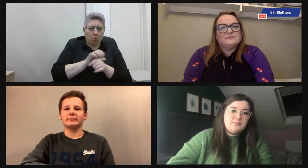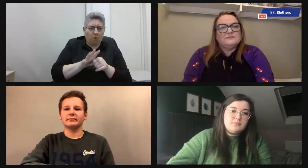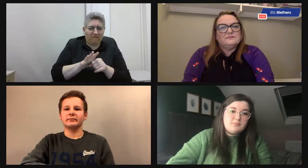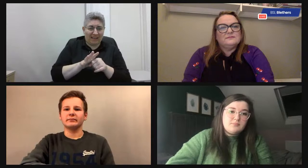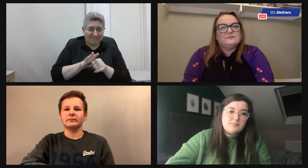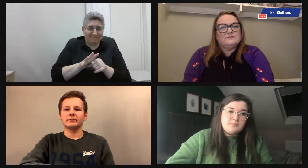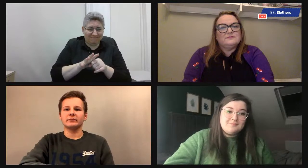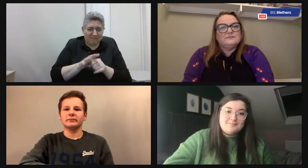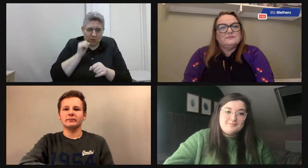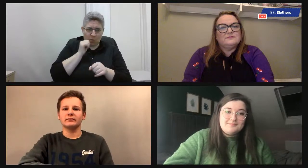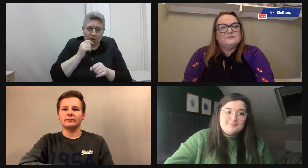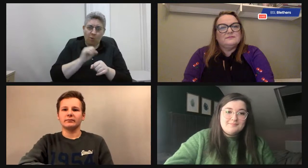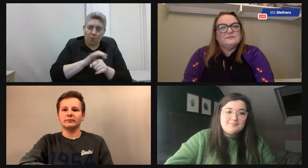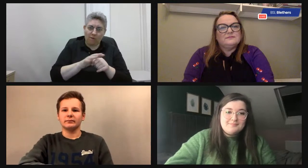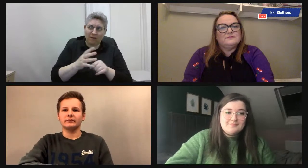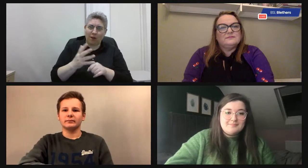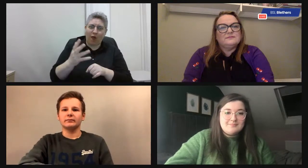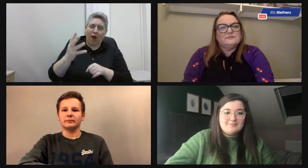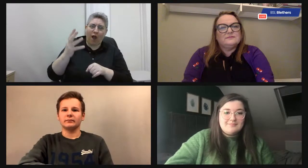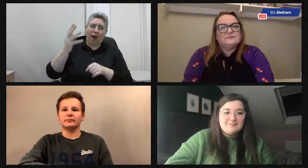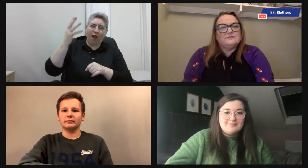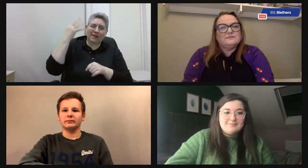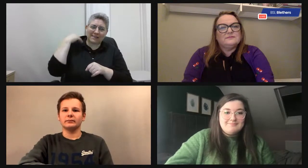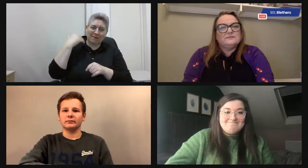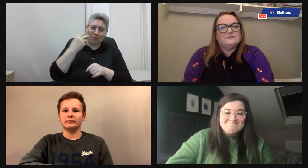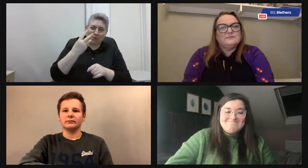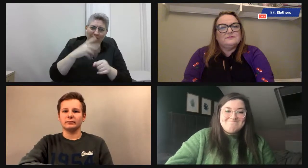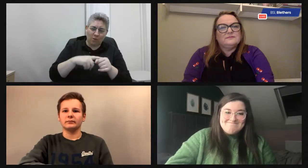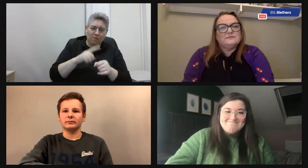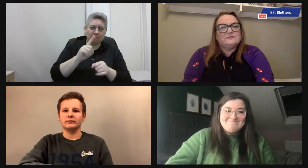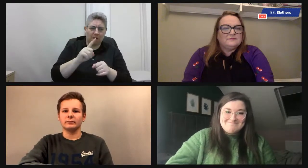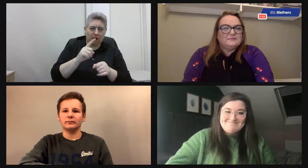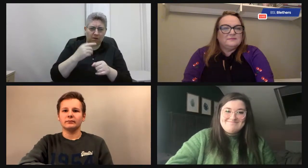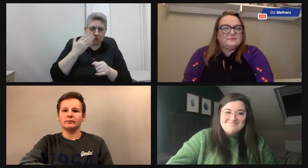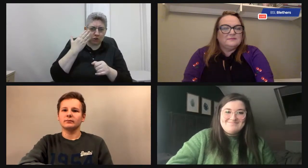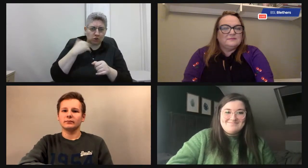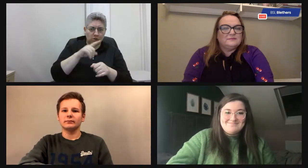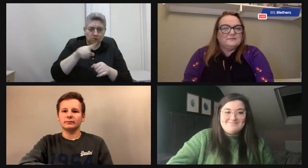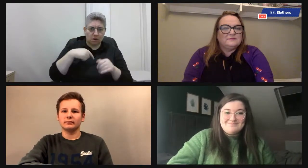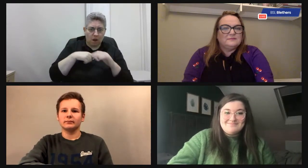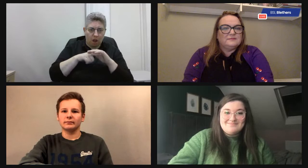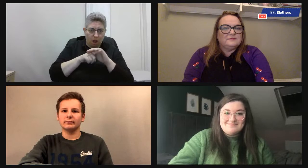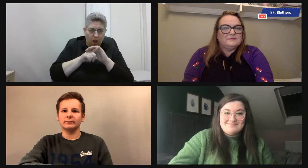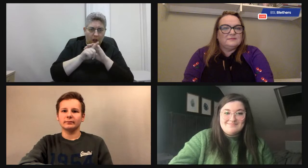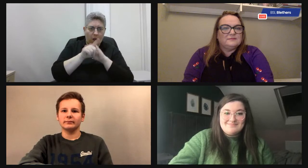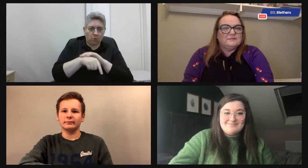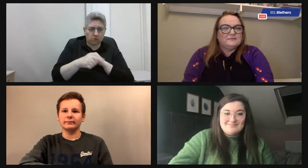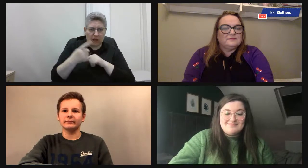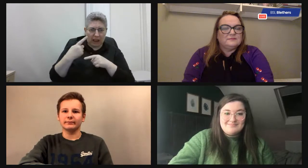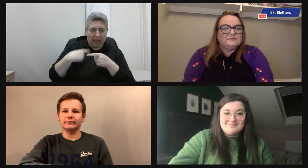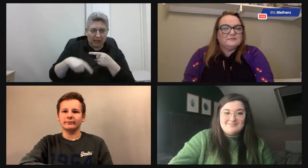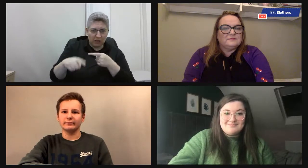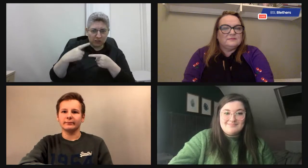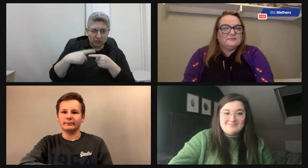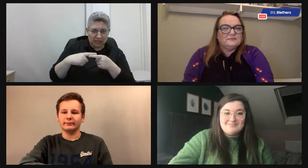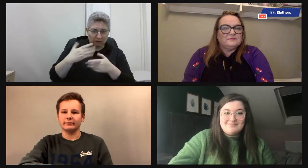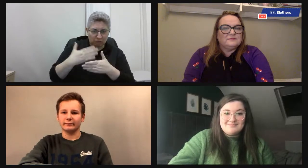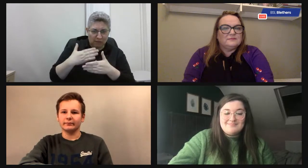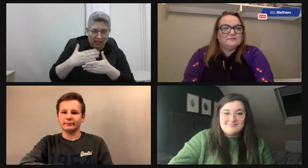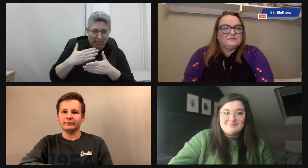as well. Okay, I just want to pick up about something called COVID, and we remember that for some